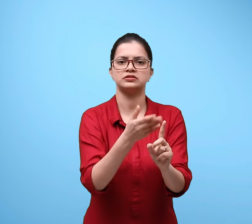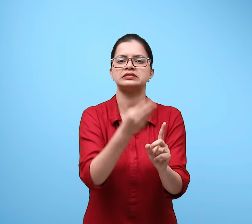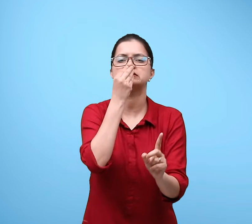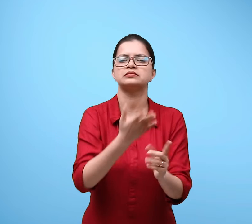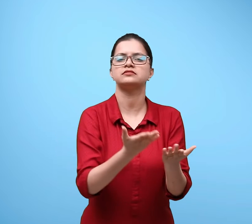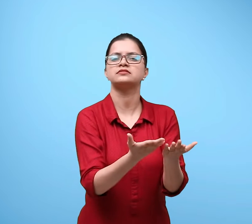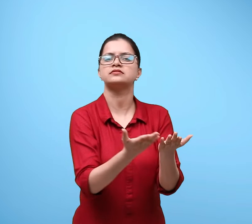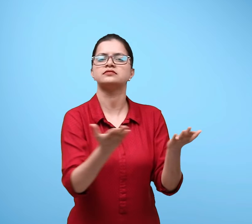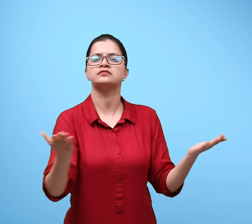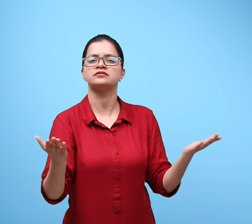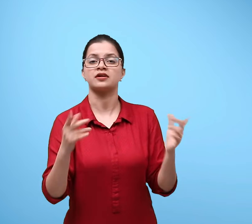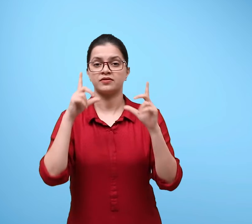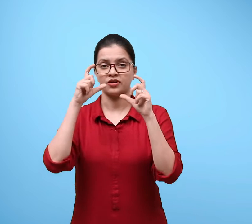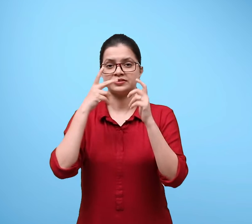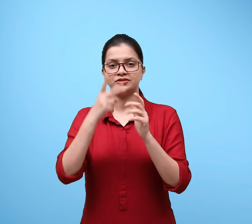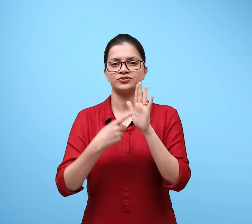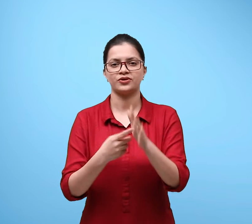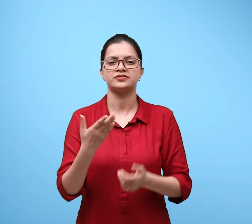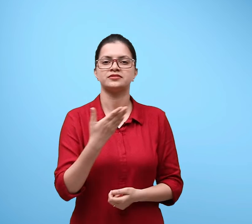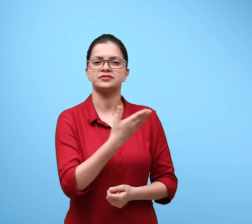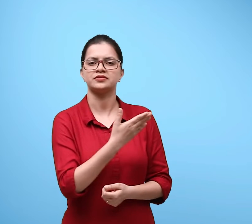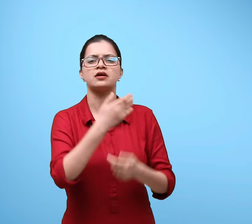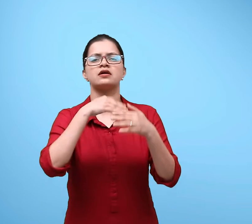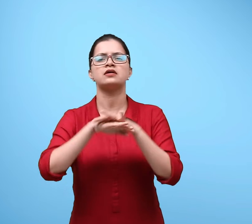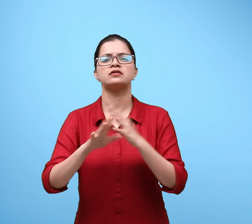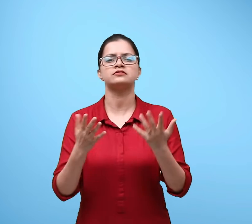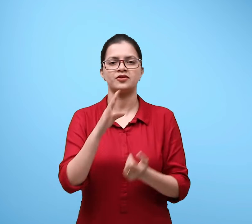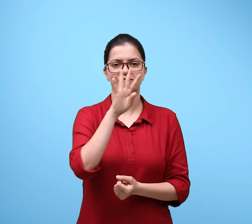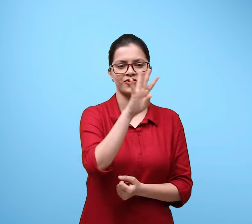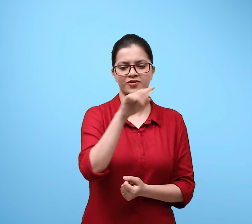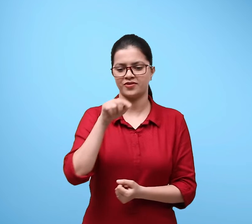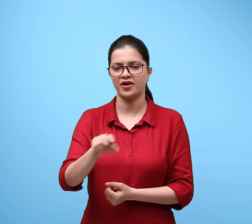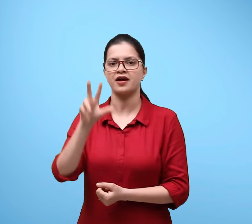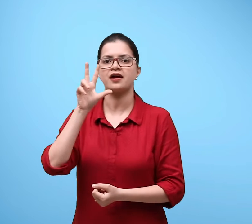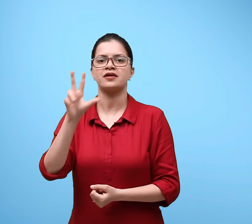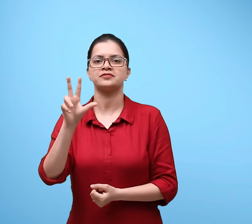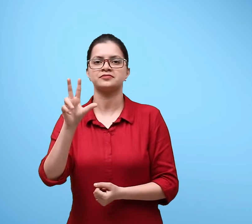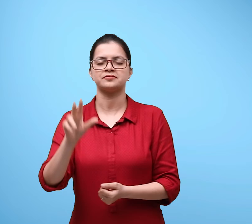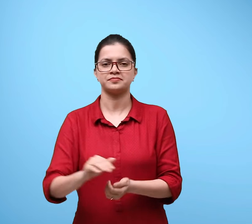So that buyers can easily see these items, as shown in figure 4.8.